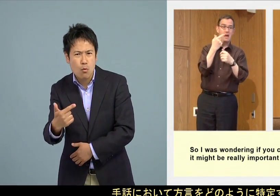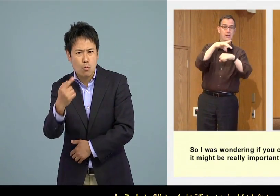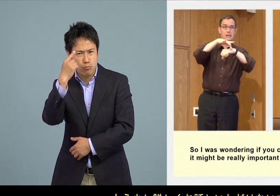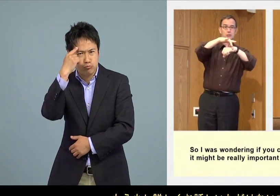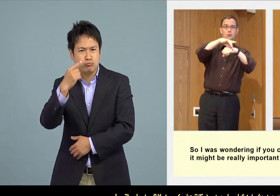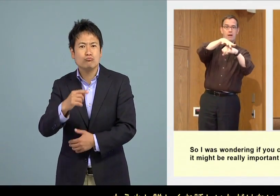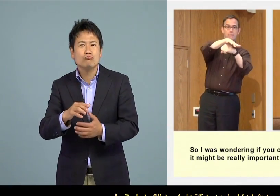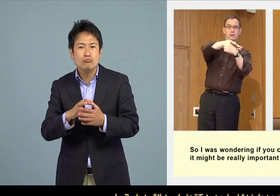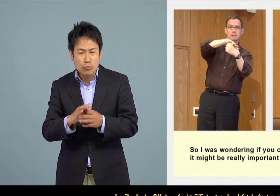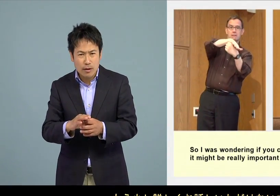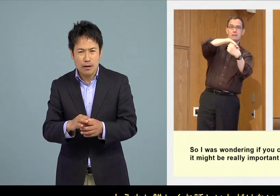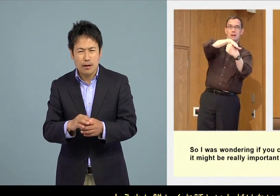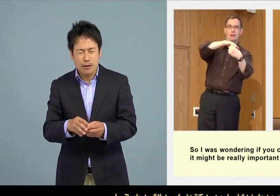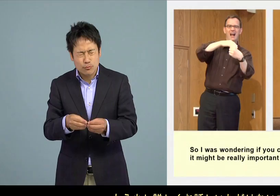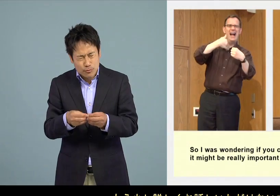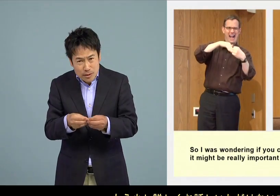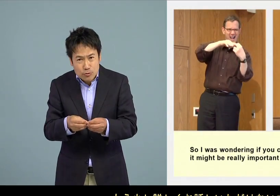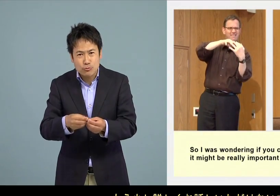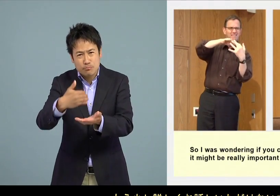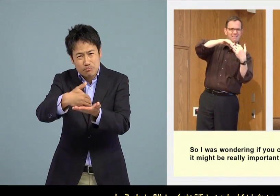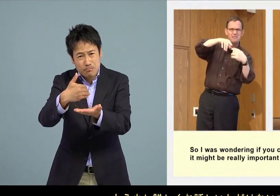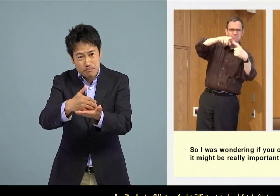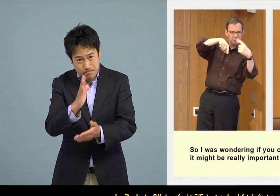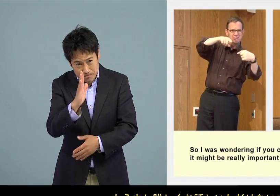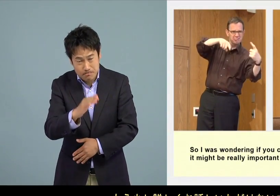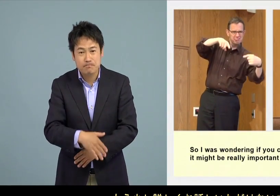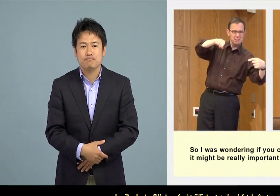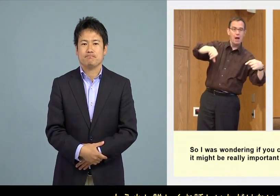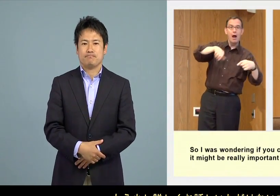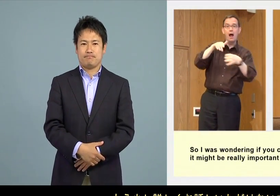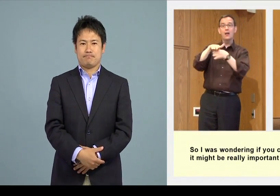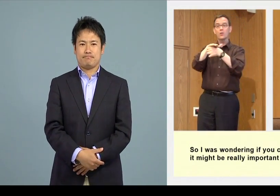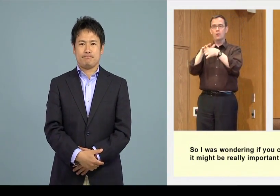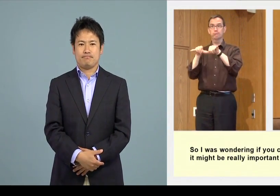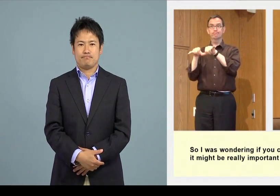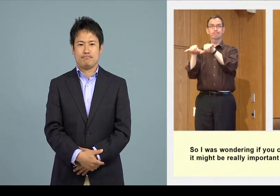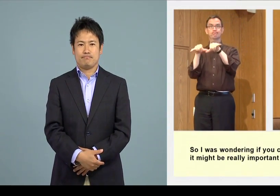to identify dialects in sign languages. Okay, thank you.